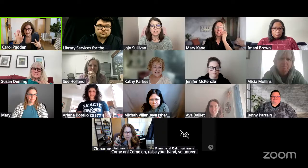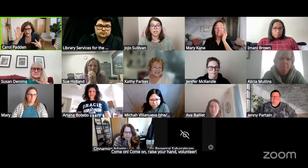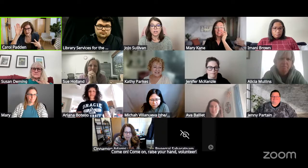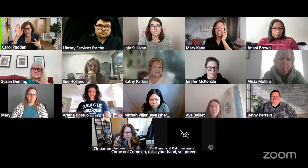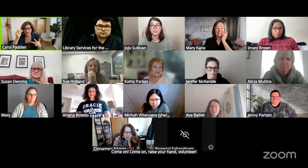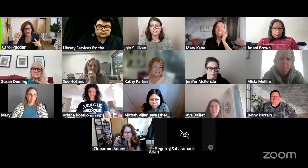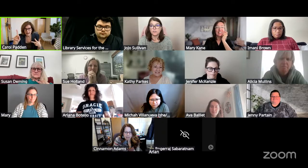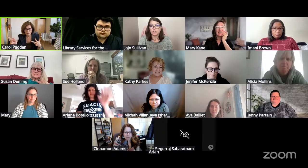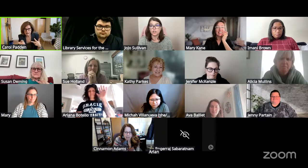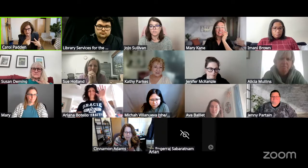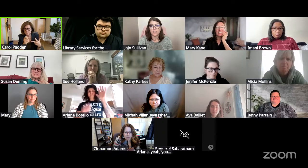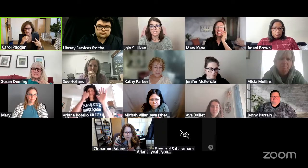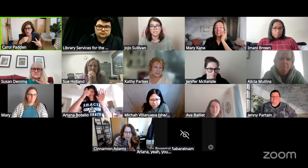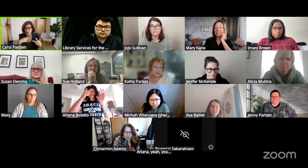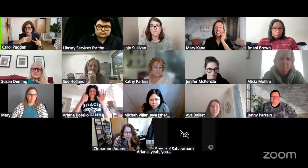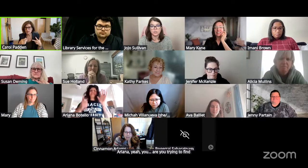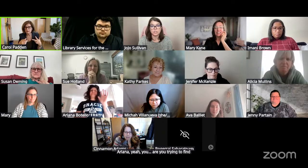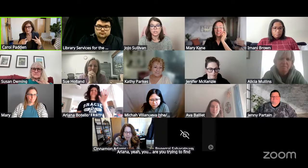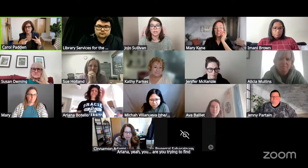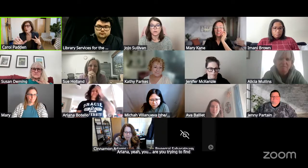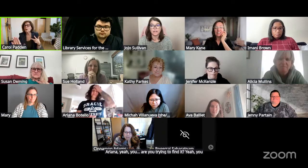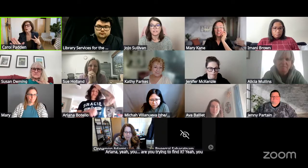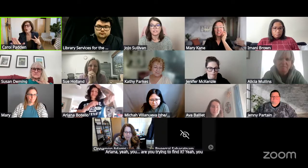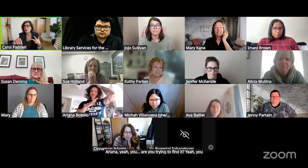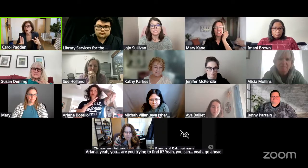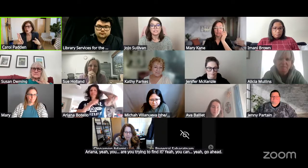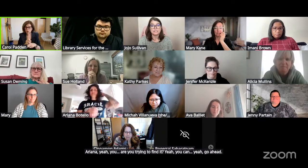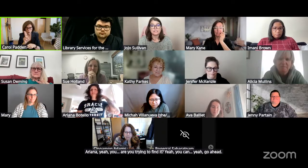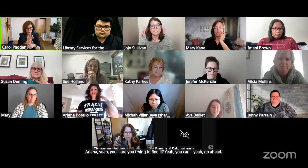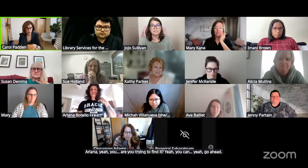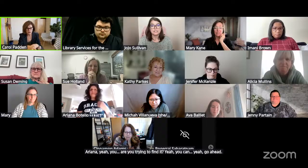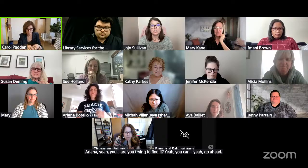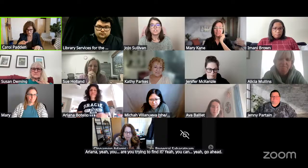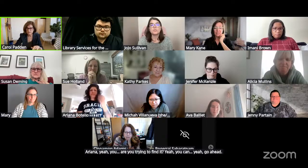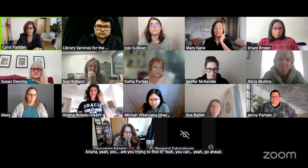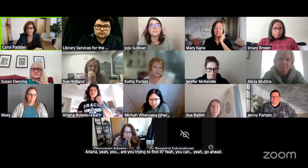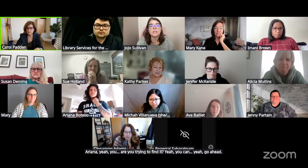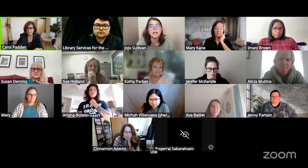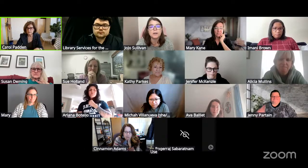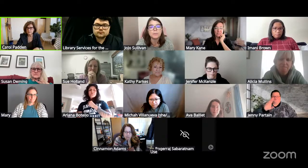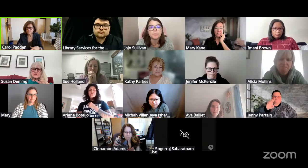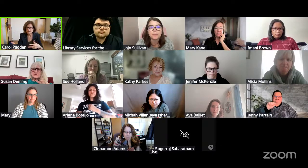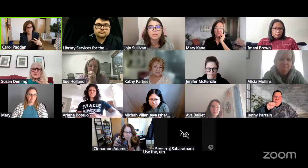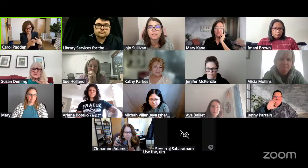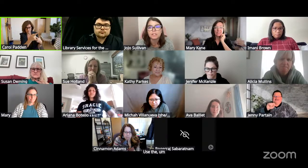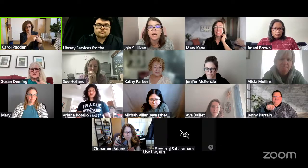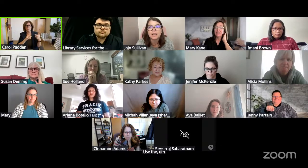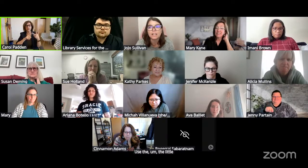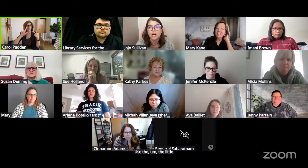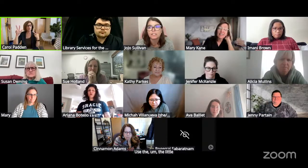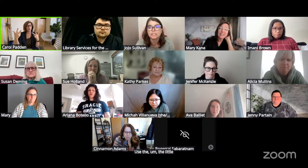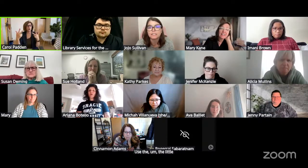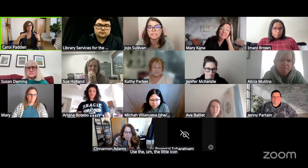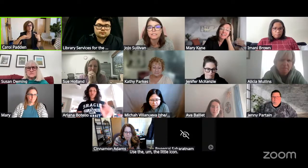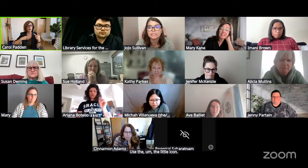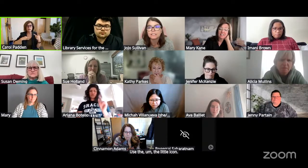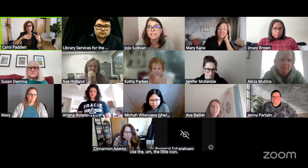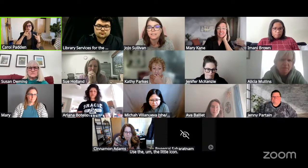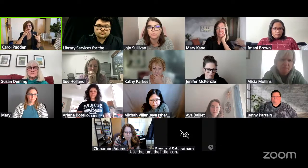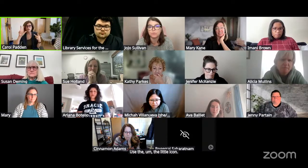Ariana, yeah, you are you trying to find it? Yeah, you can. Yeah, go ahead. Use the little icon. Yeah, then we'll see.